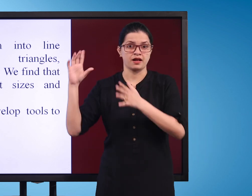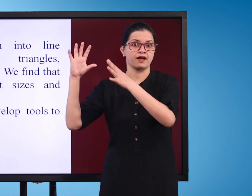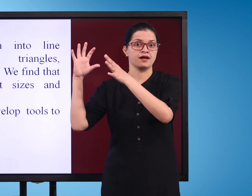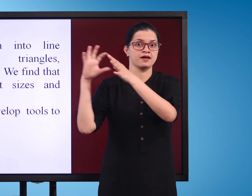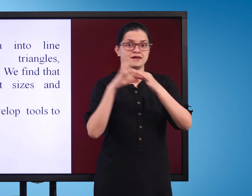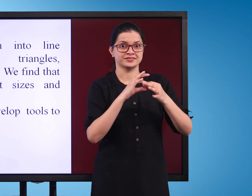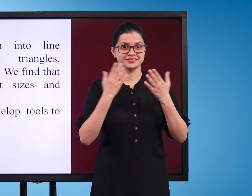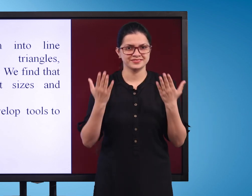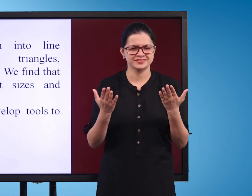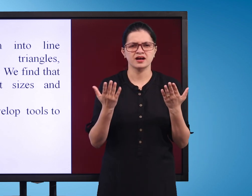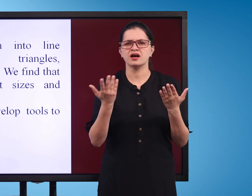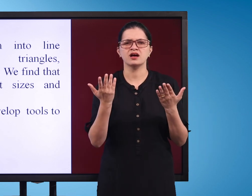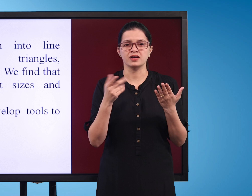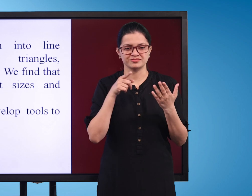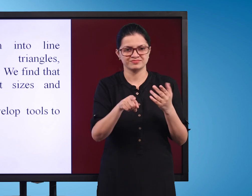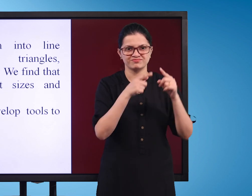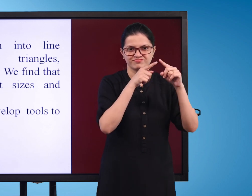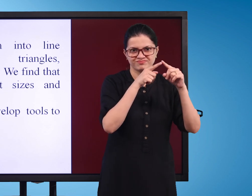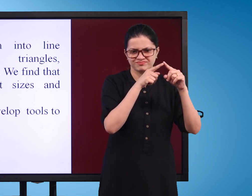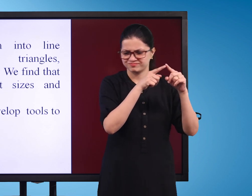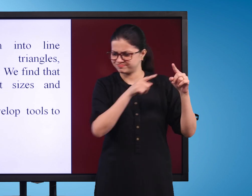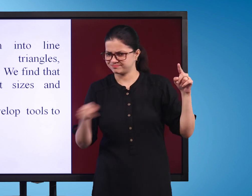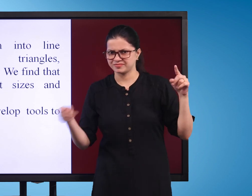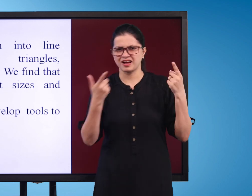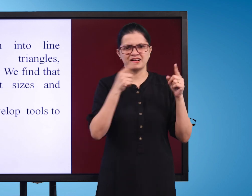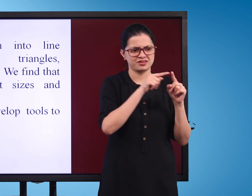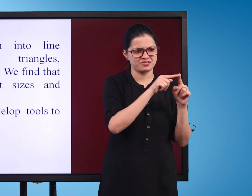We organize them into line segments,